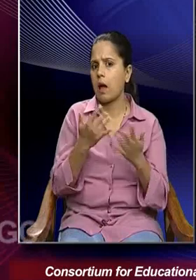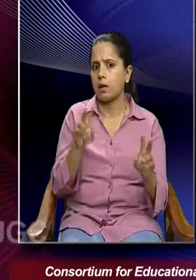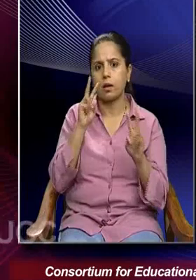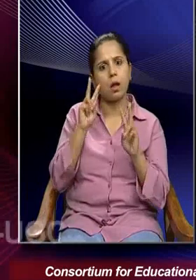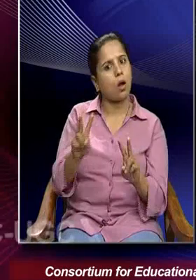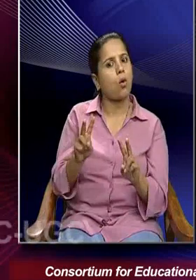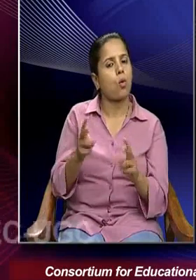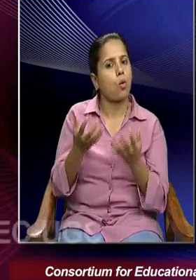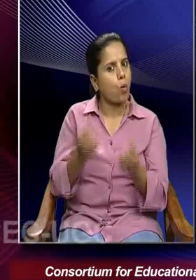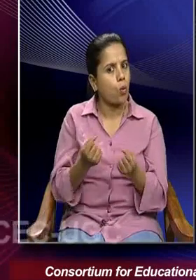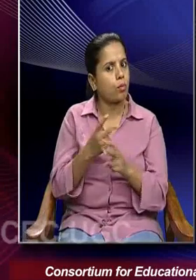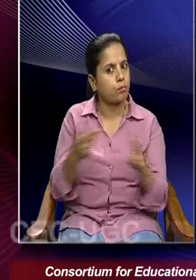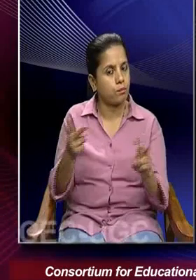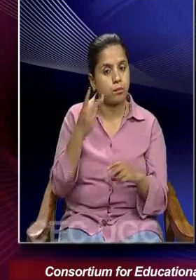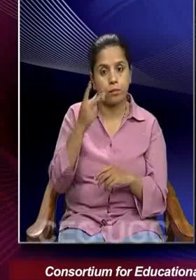It means